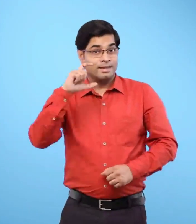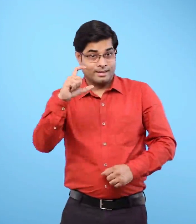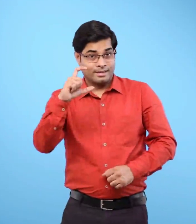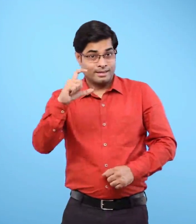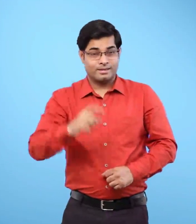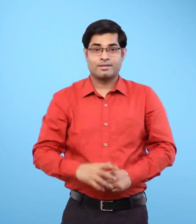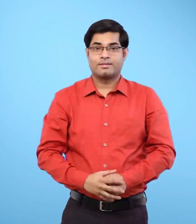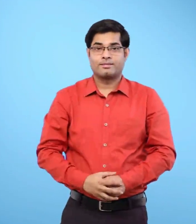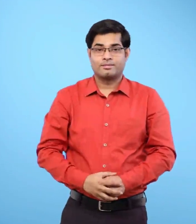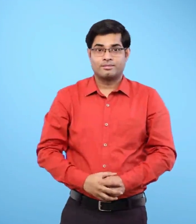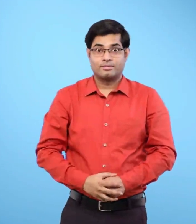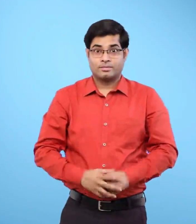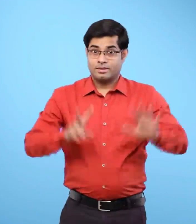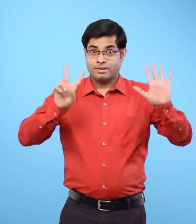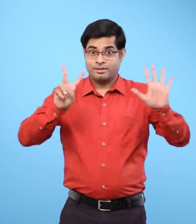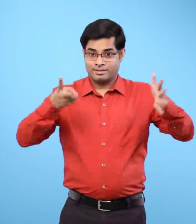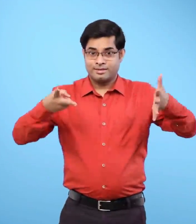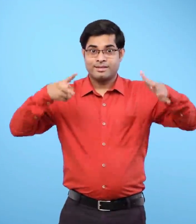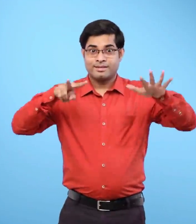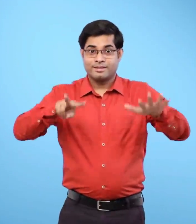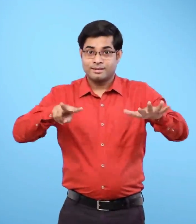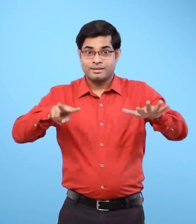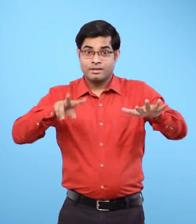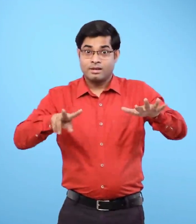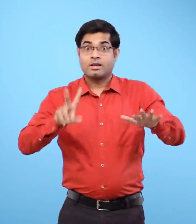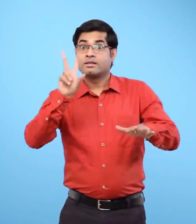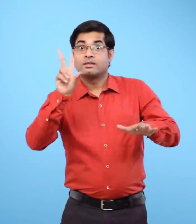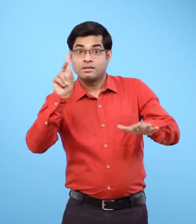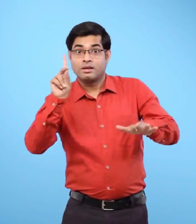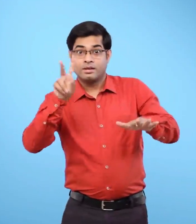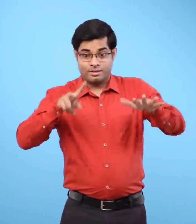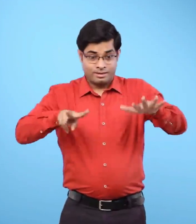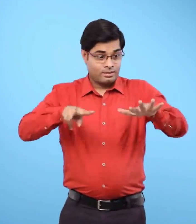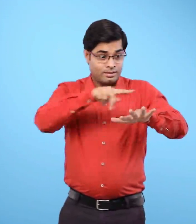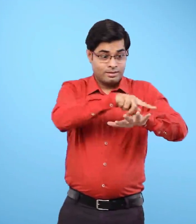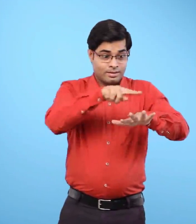C. The second day of the week is dash.